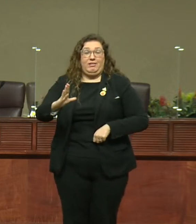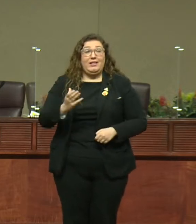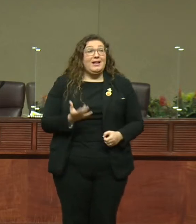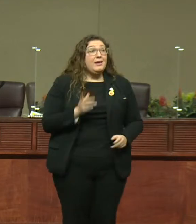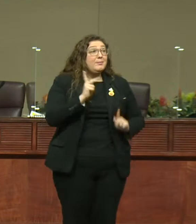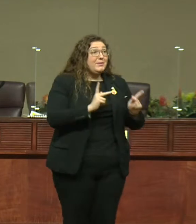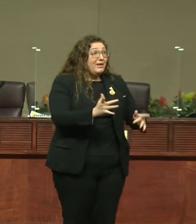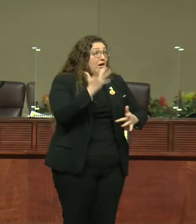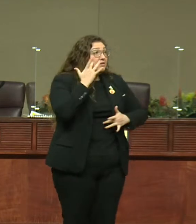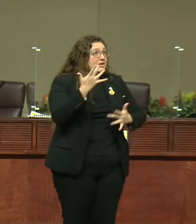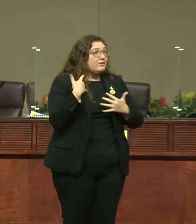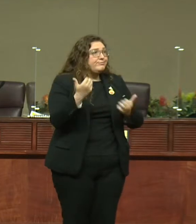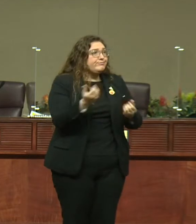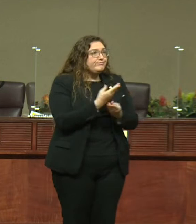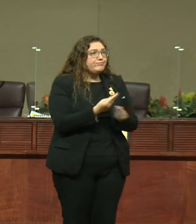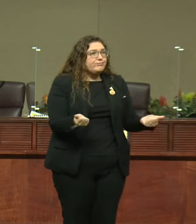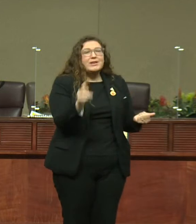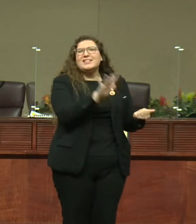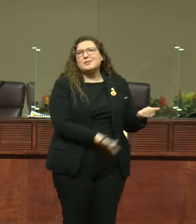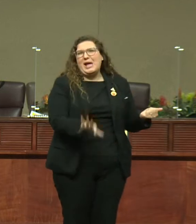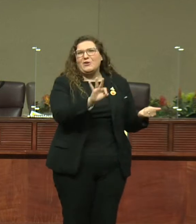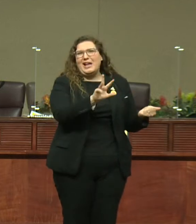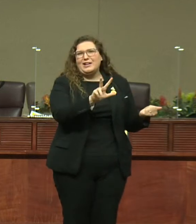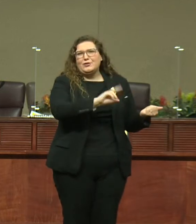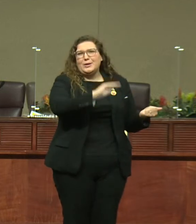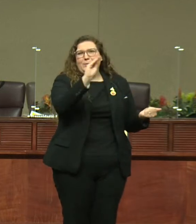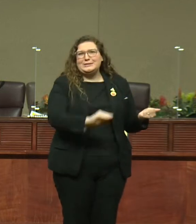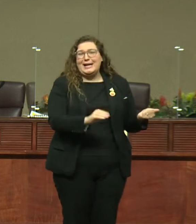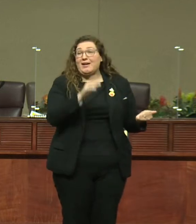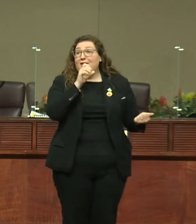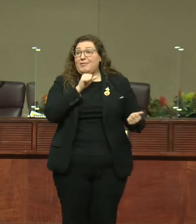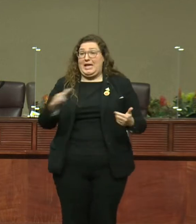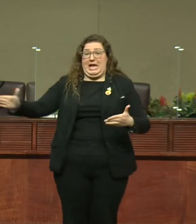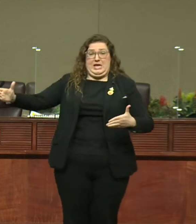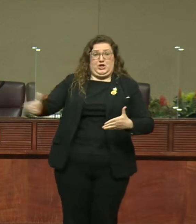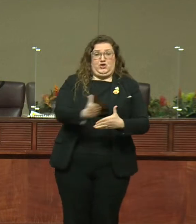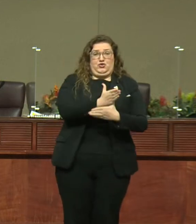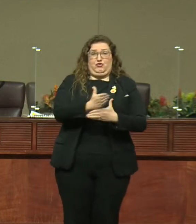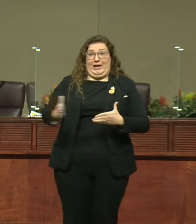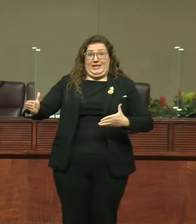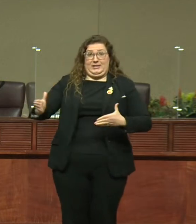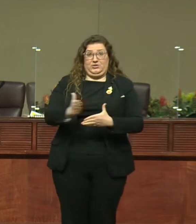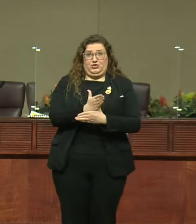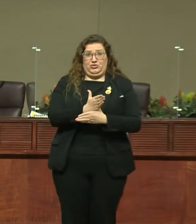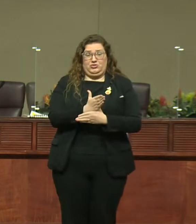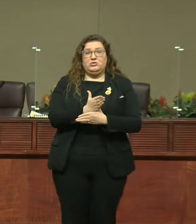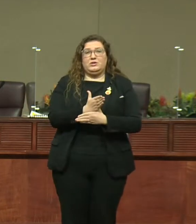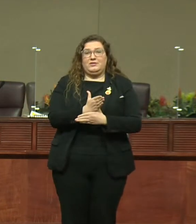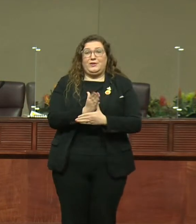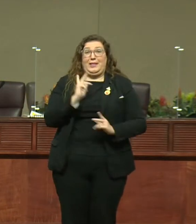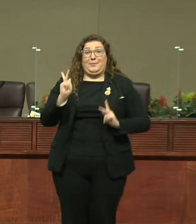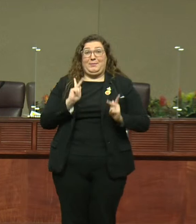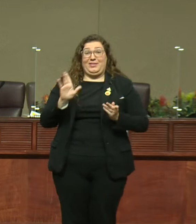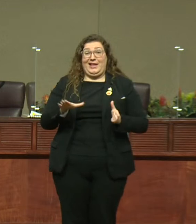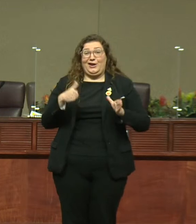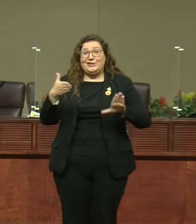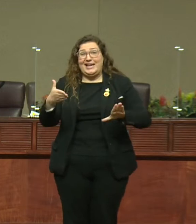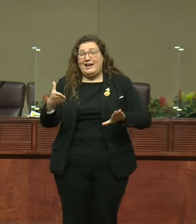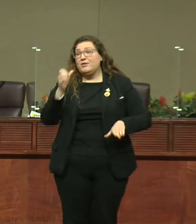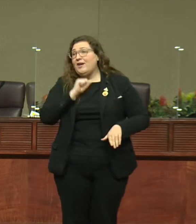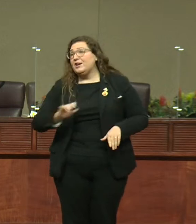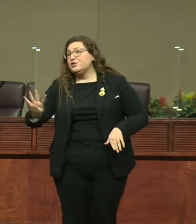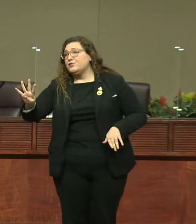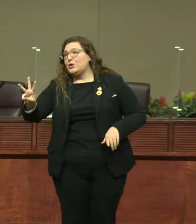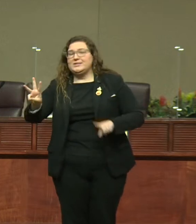93%, and the age of the individual who has sadly died are from 46